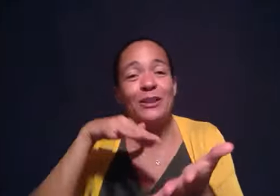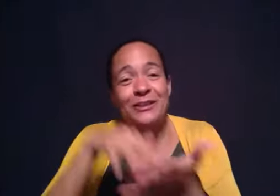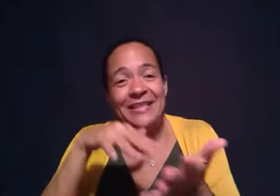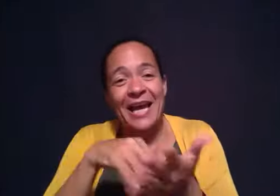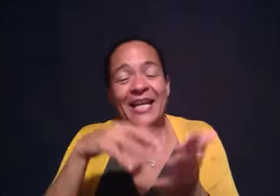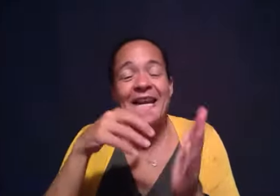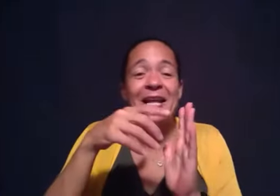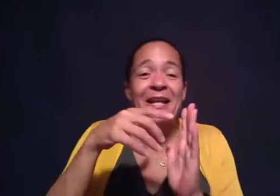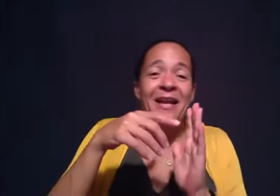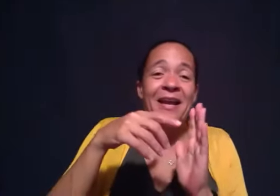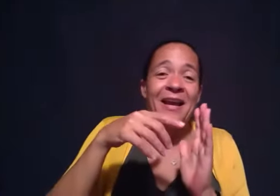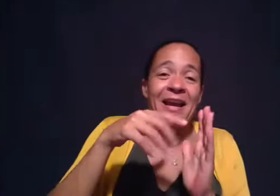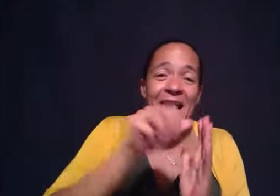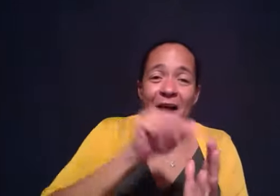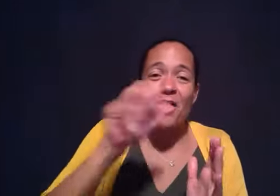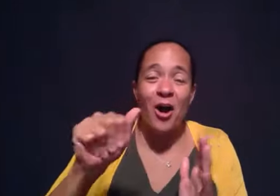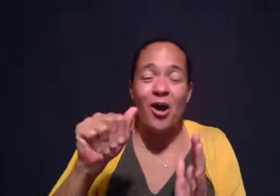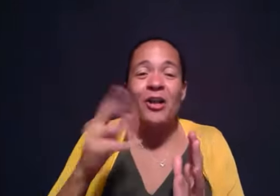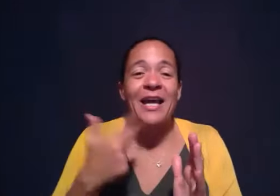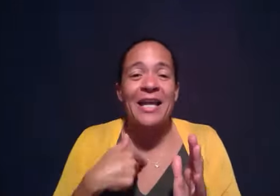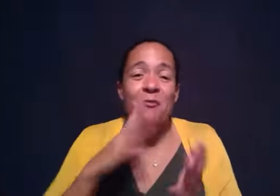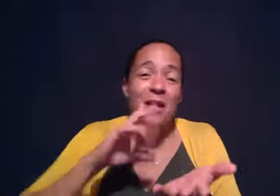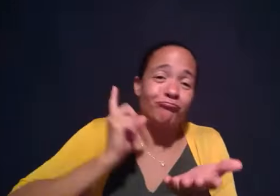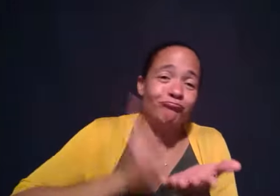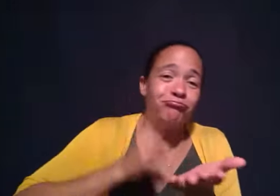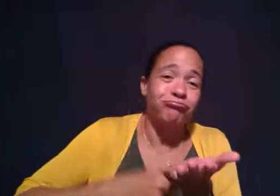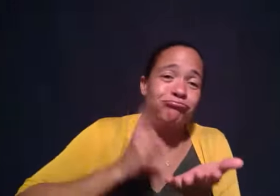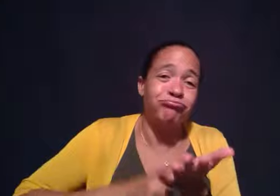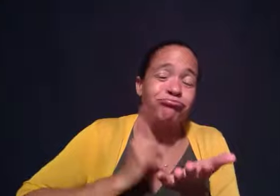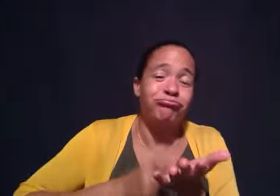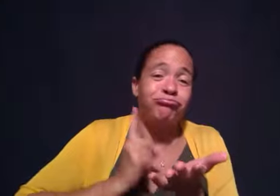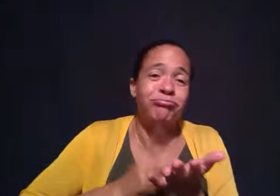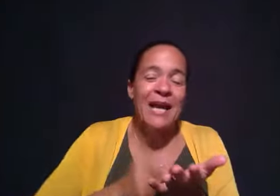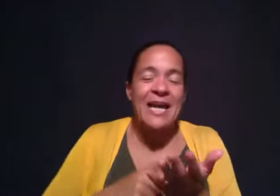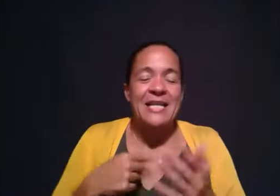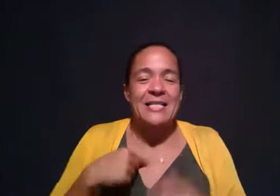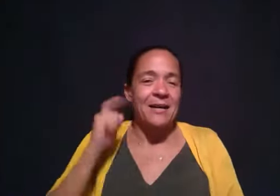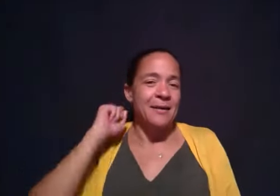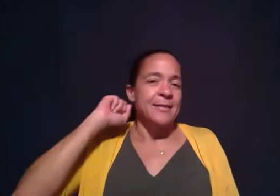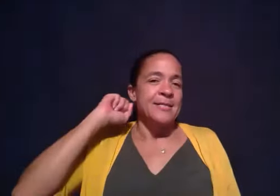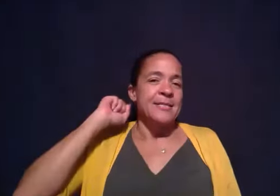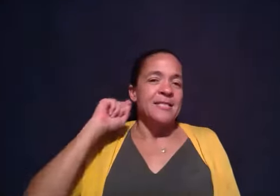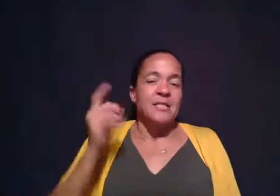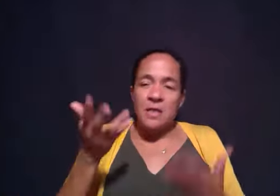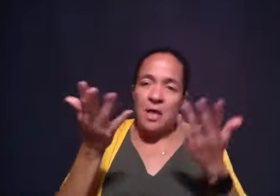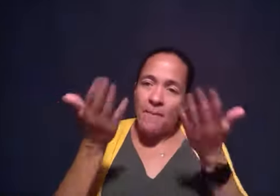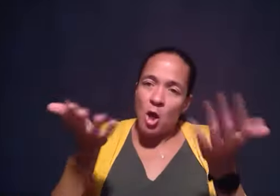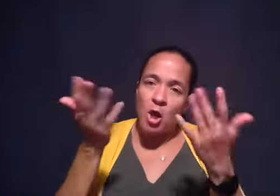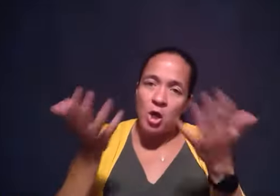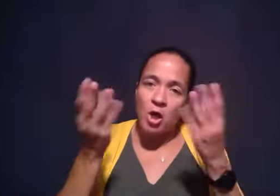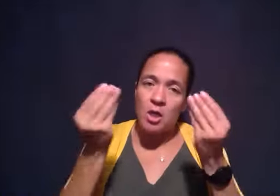into the fourth dimension of blah, blah, blah, blah. And I'm just thinking, come on, Trixie, we got to go, because she's making me really